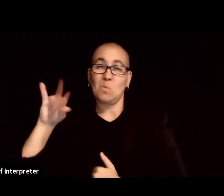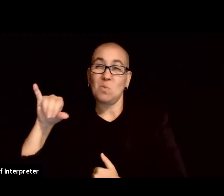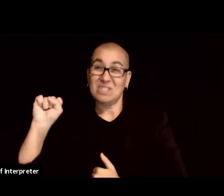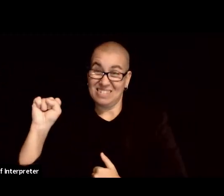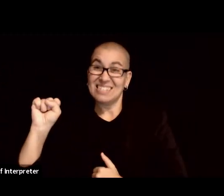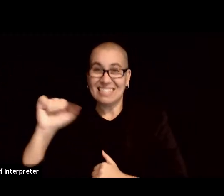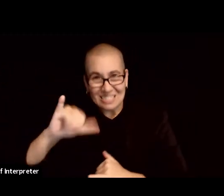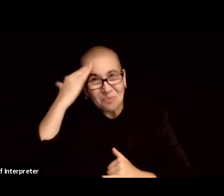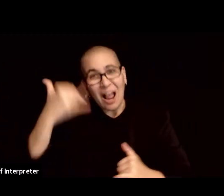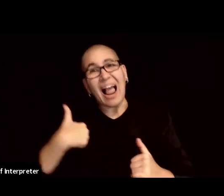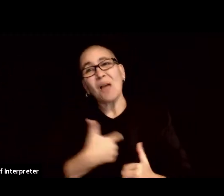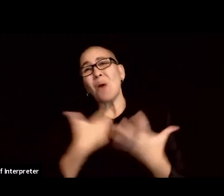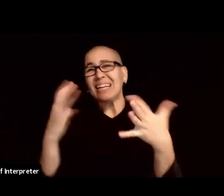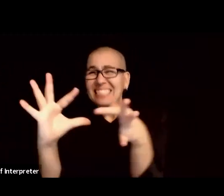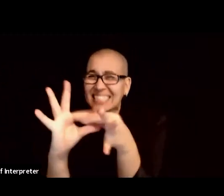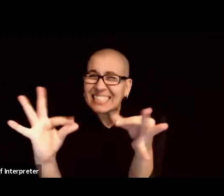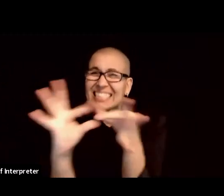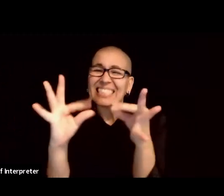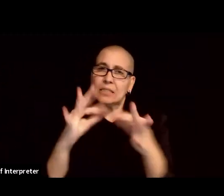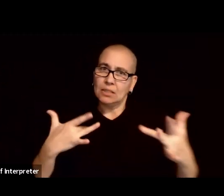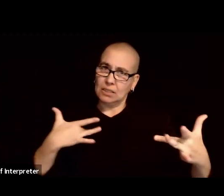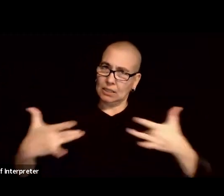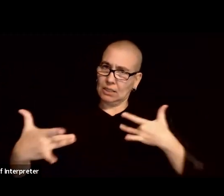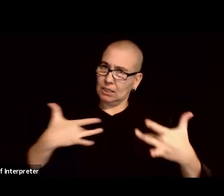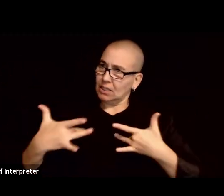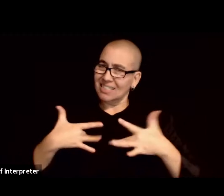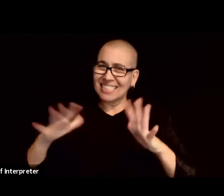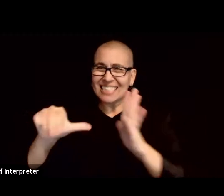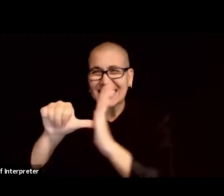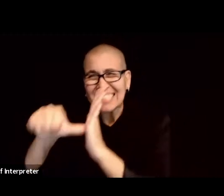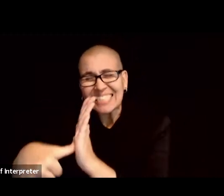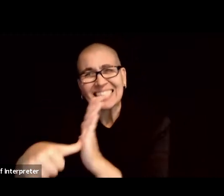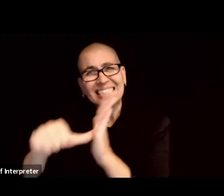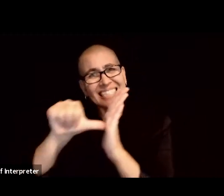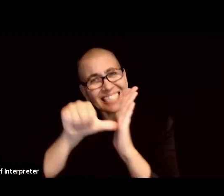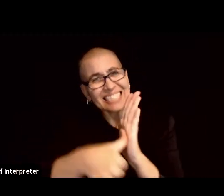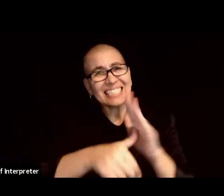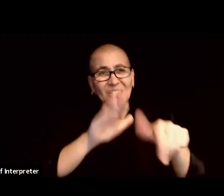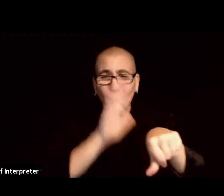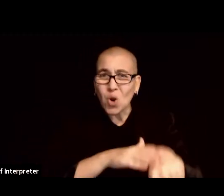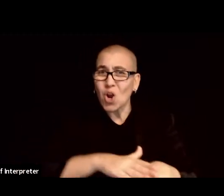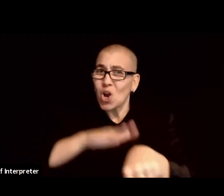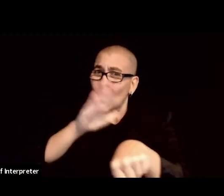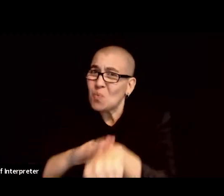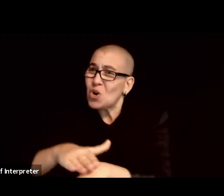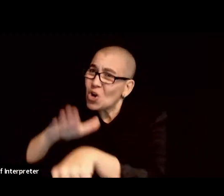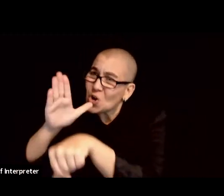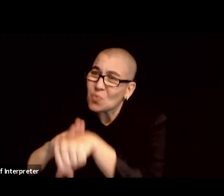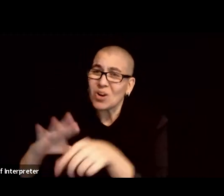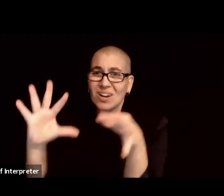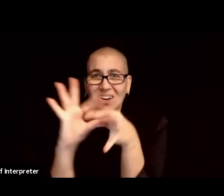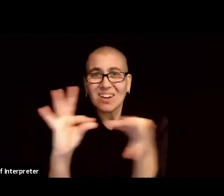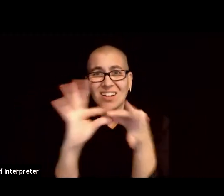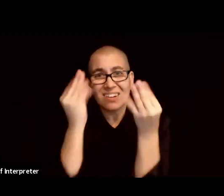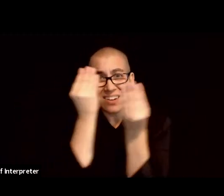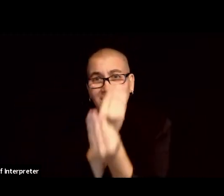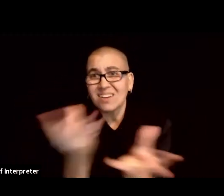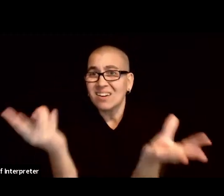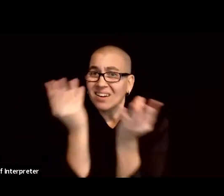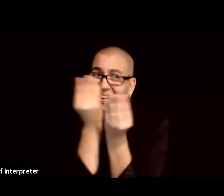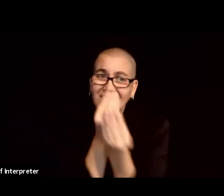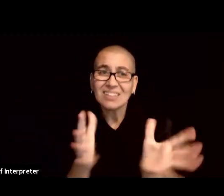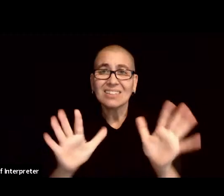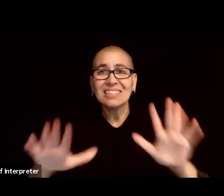And that's why we keep sounding the alarm to indicate that we really need all Minnesotans to